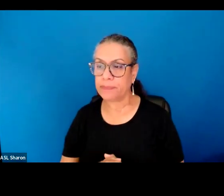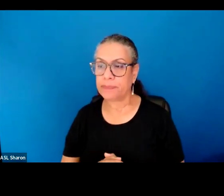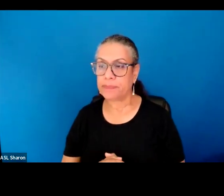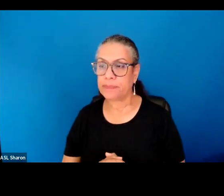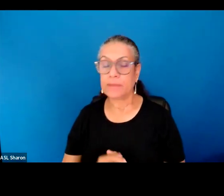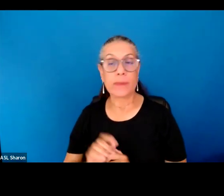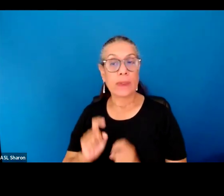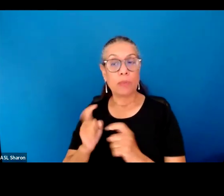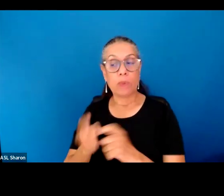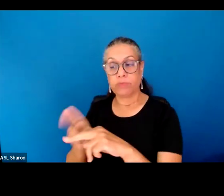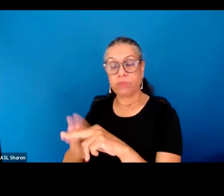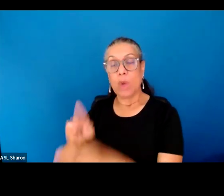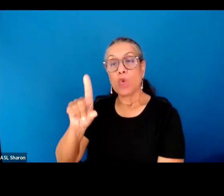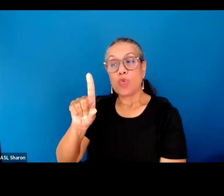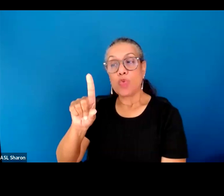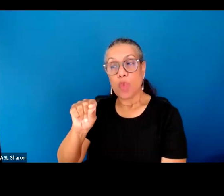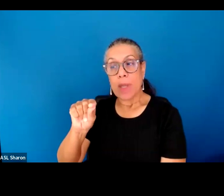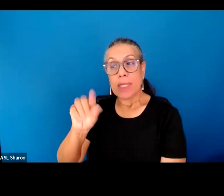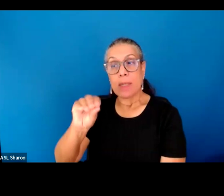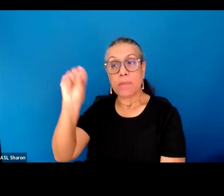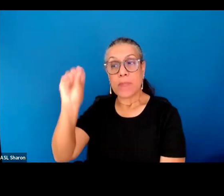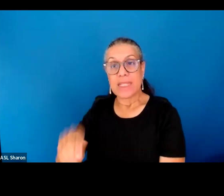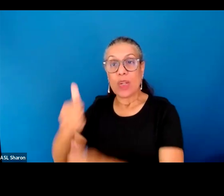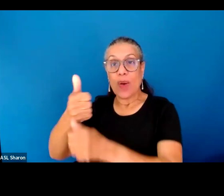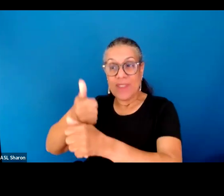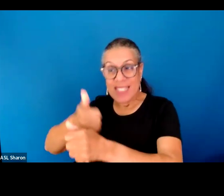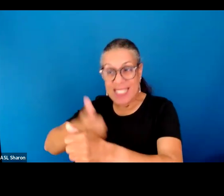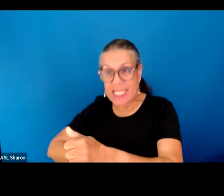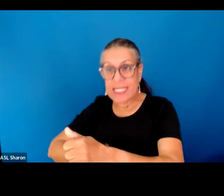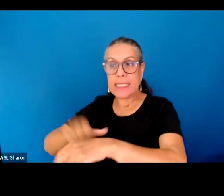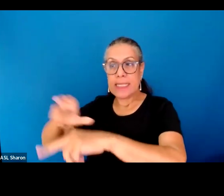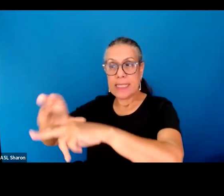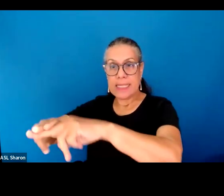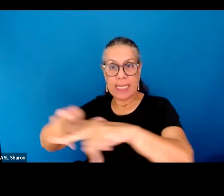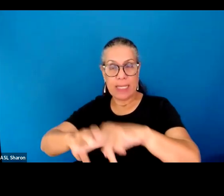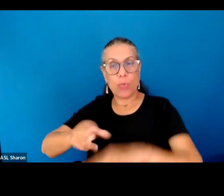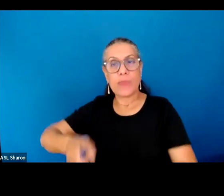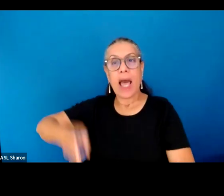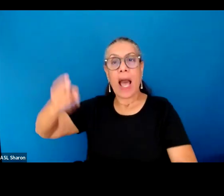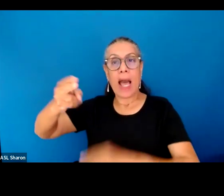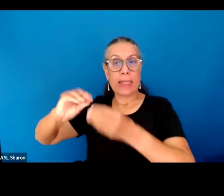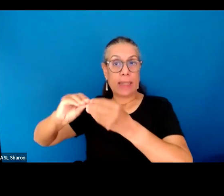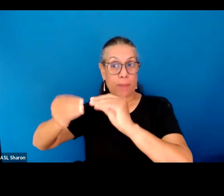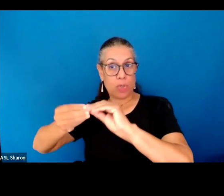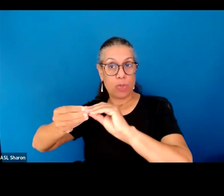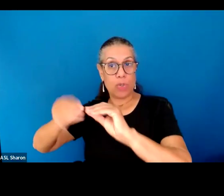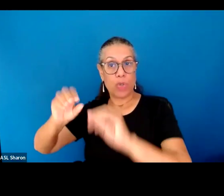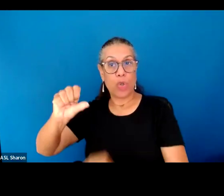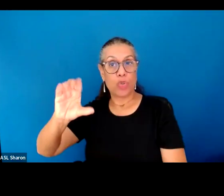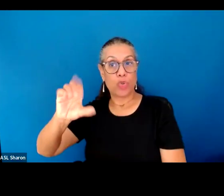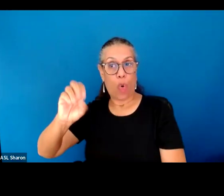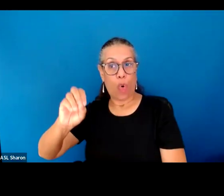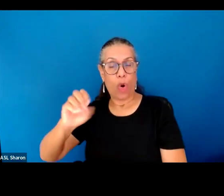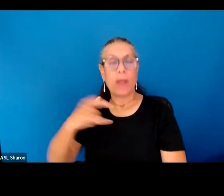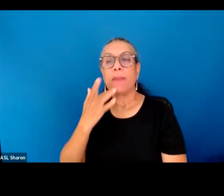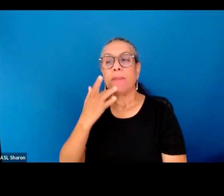allocating 20% of the seats at each exam school to the students with the highest composite scores that selected that school as their